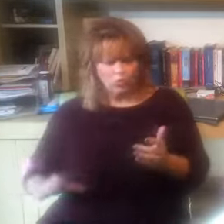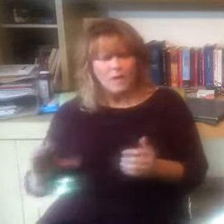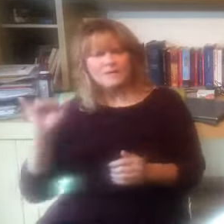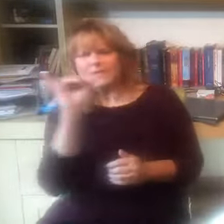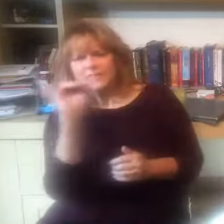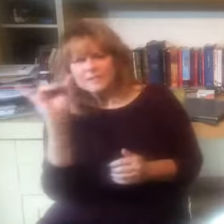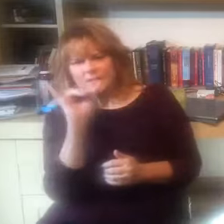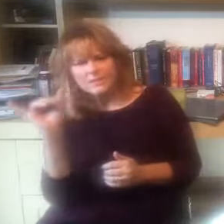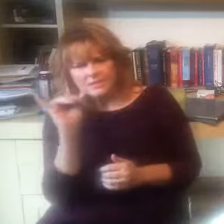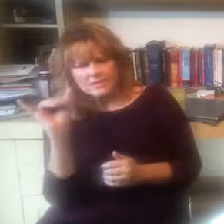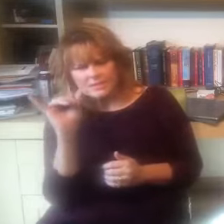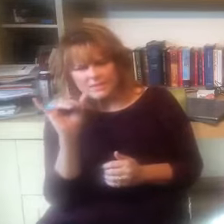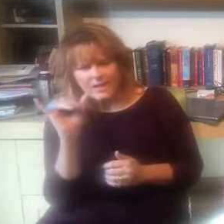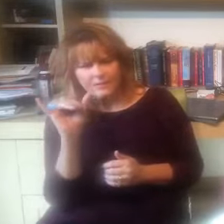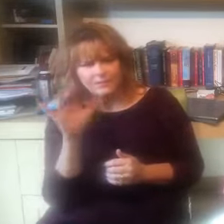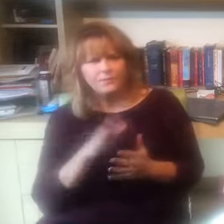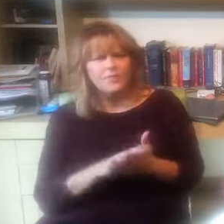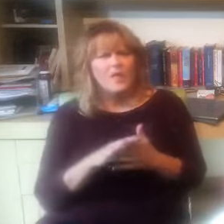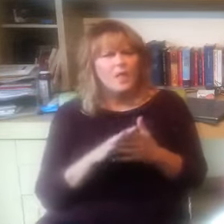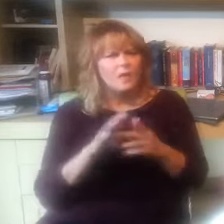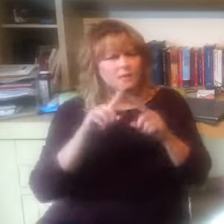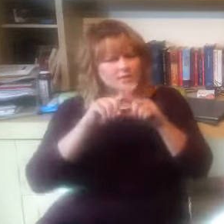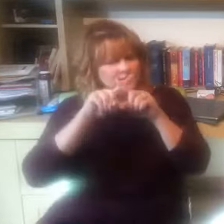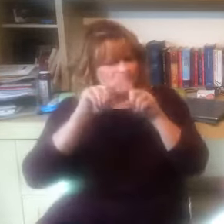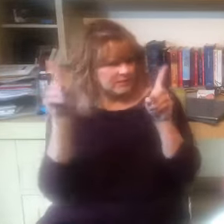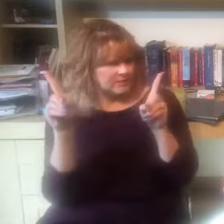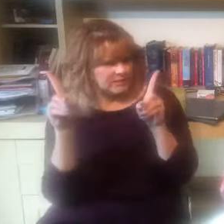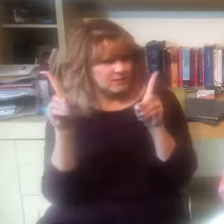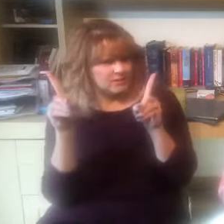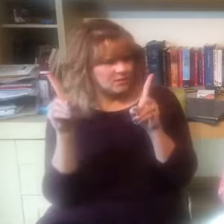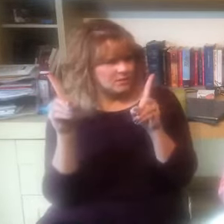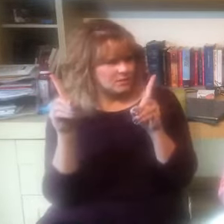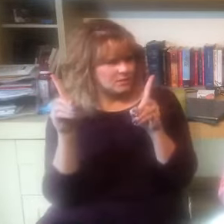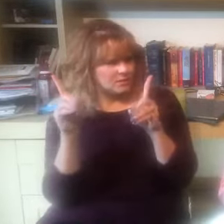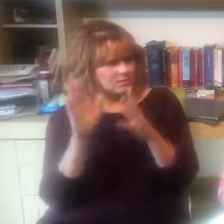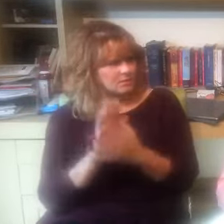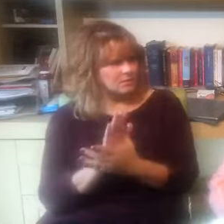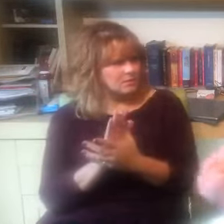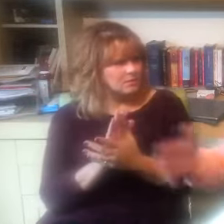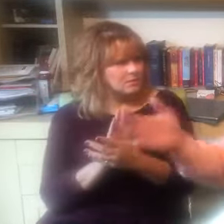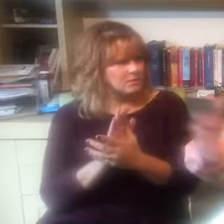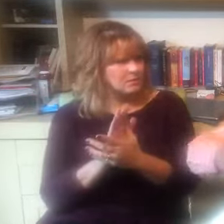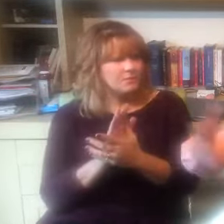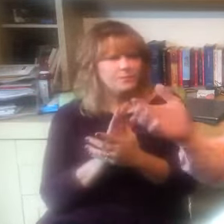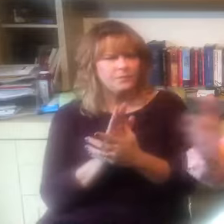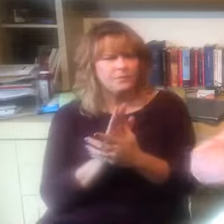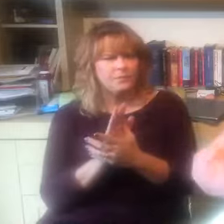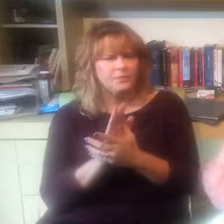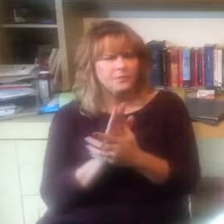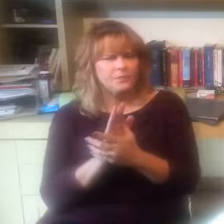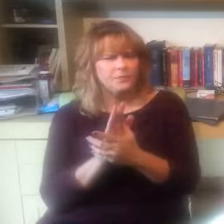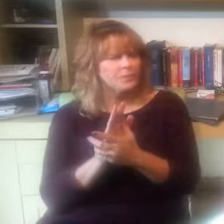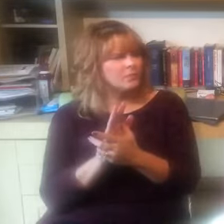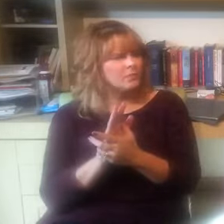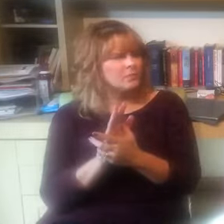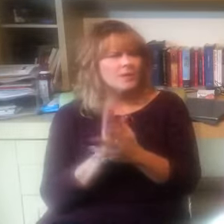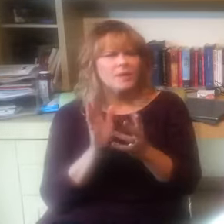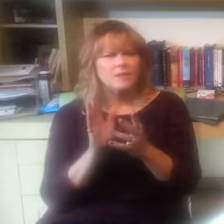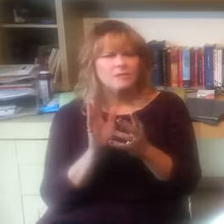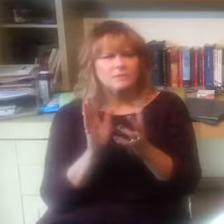same thing. The distinction is the hinge that the gospel